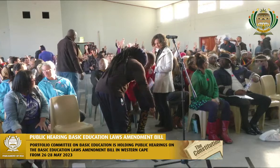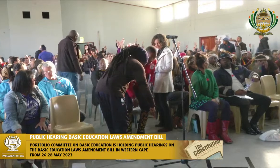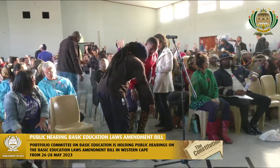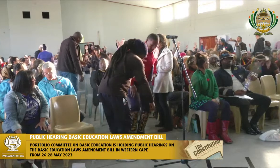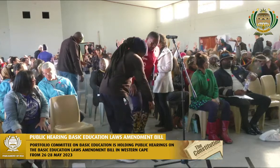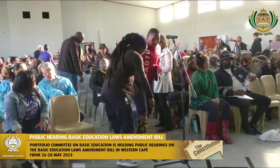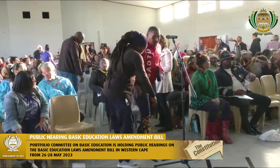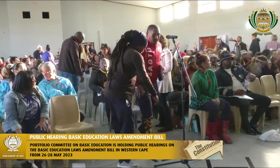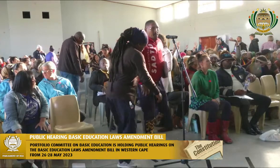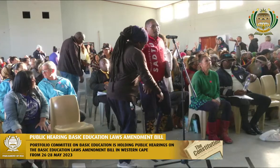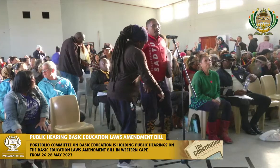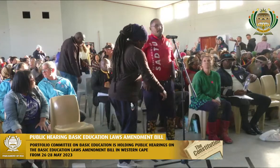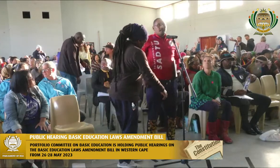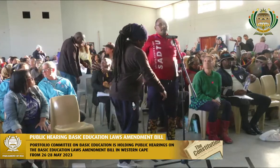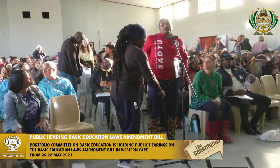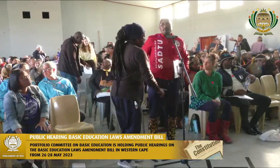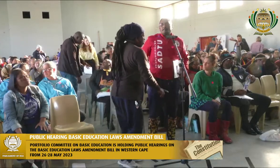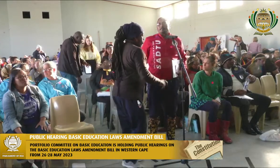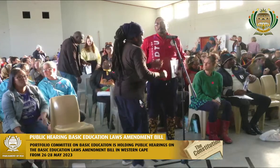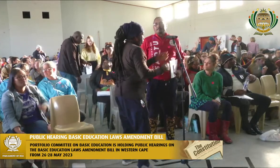Four, Meneer.